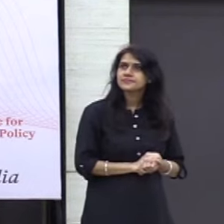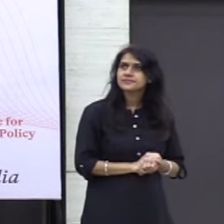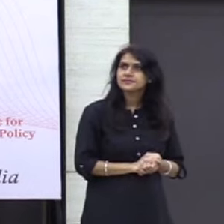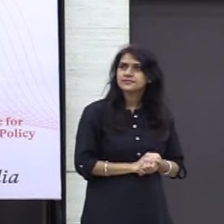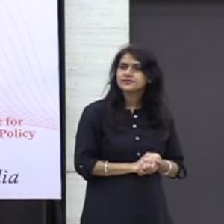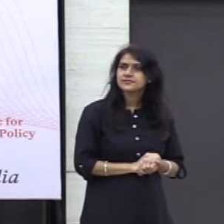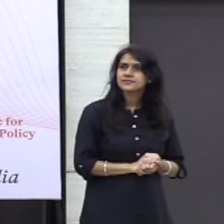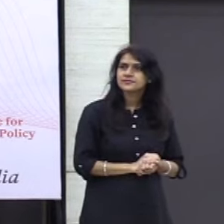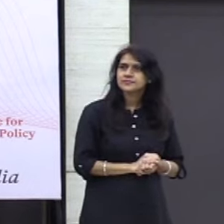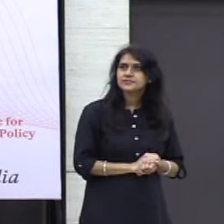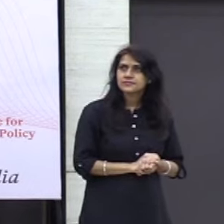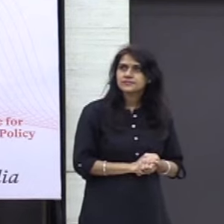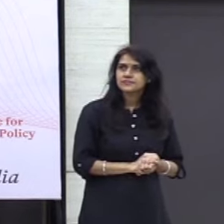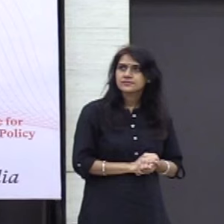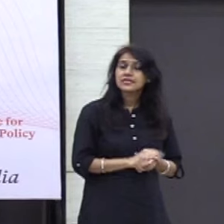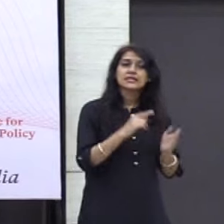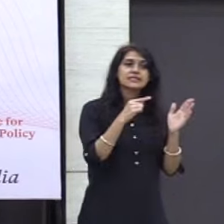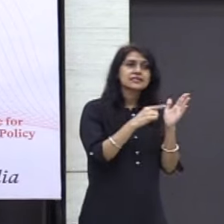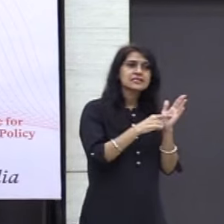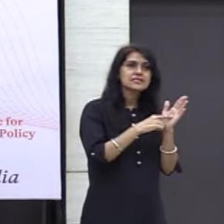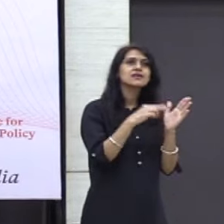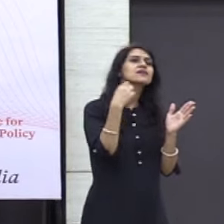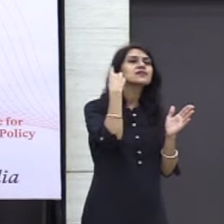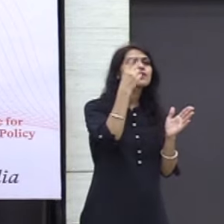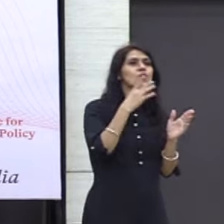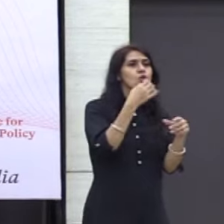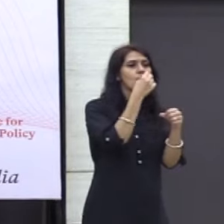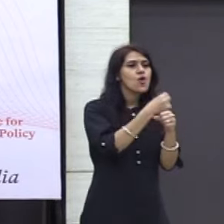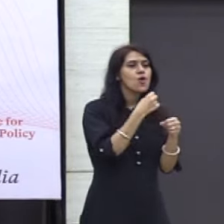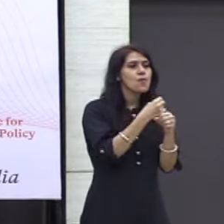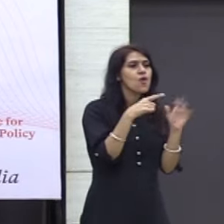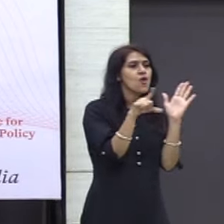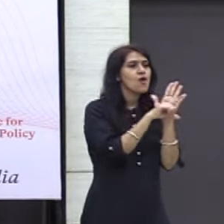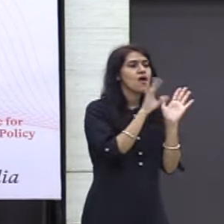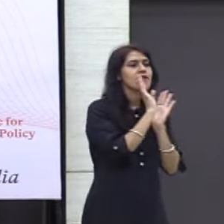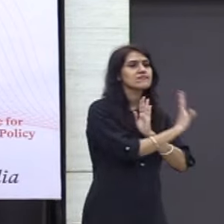So this is the kind of laws that we have.